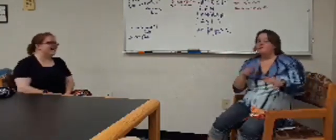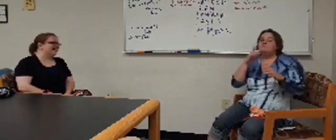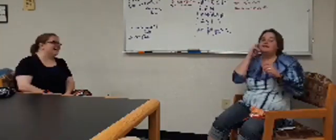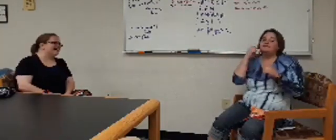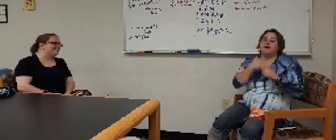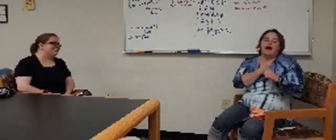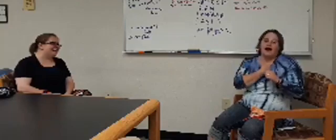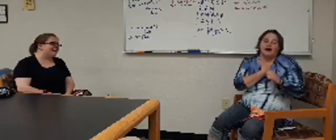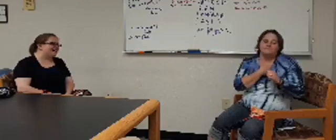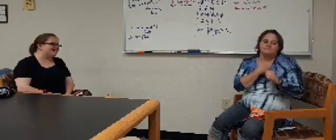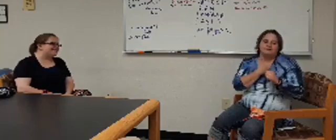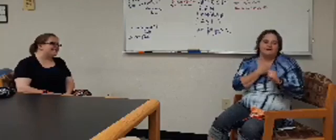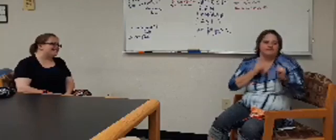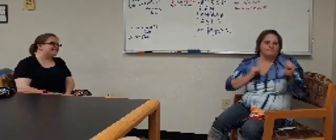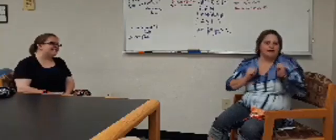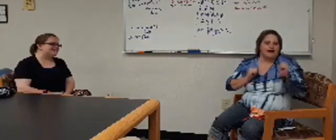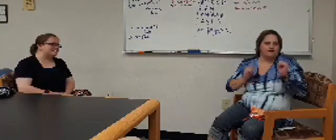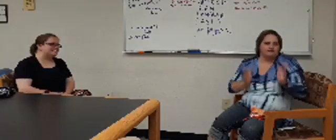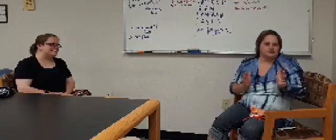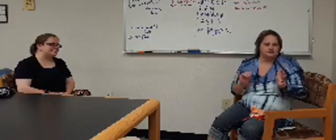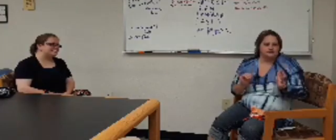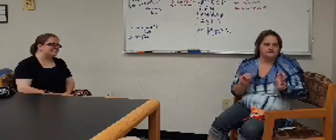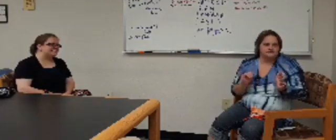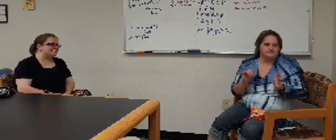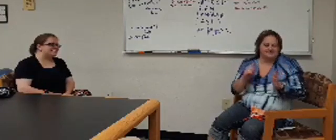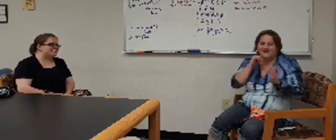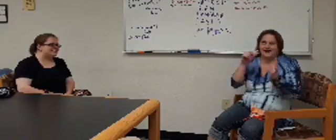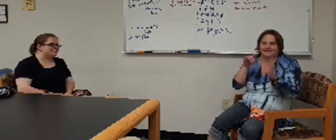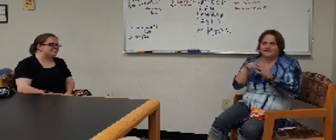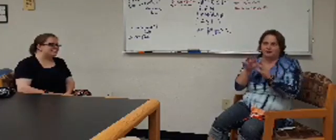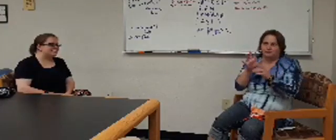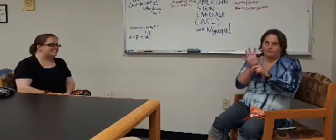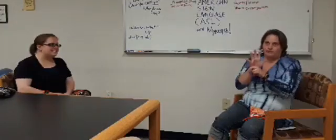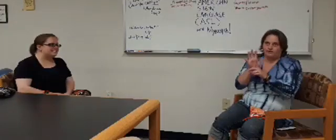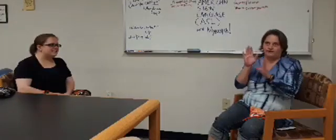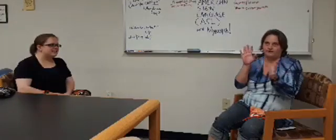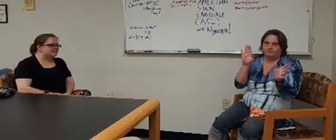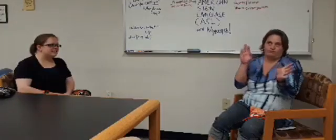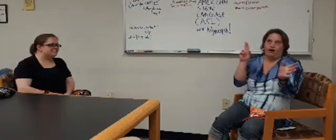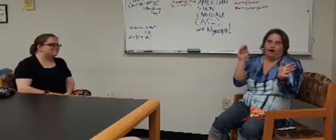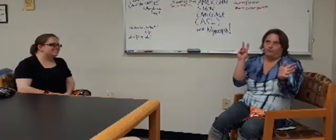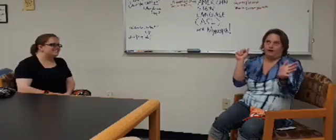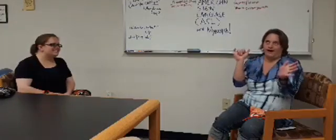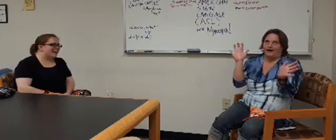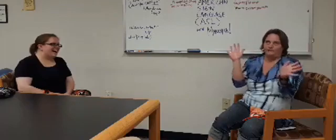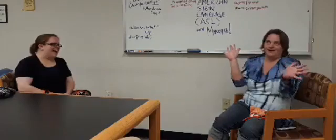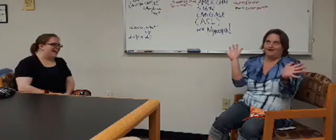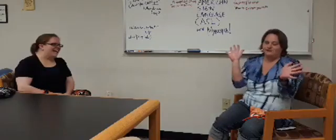Because I'm an actress too. Okay. Not a popular Broadway, whatever.